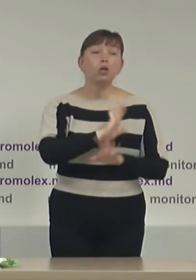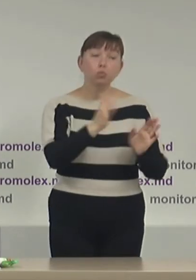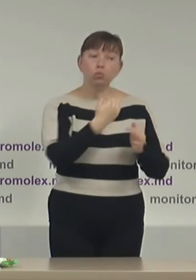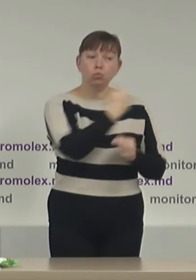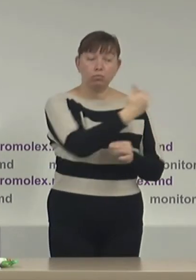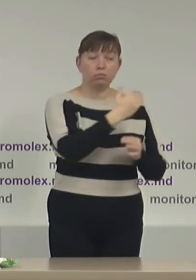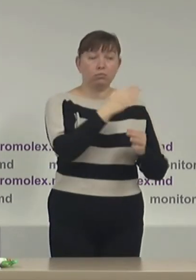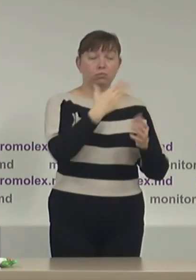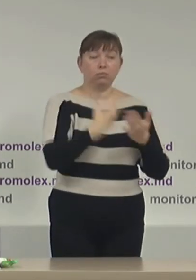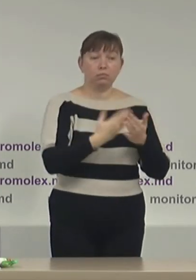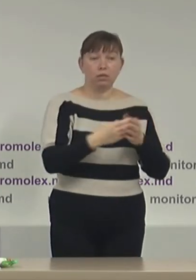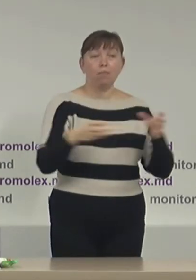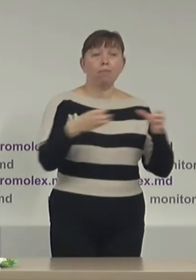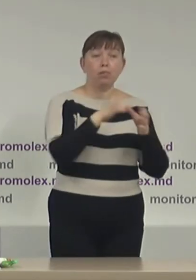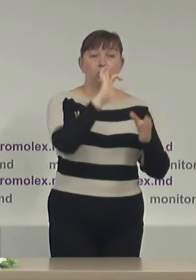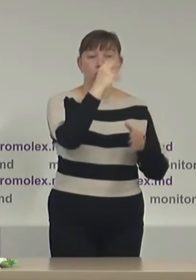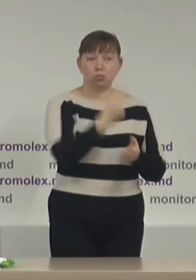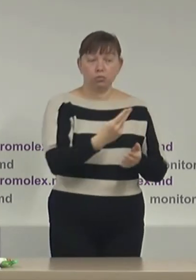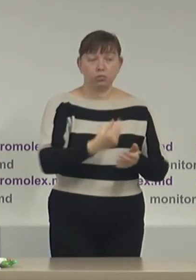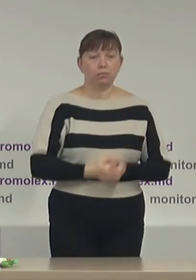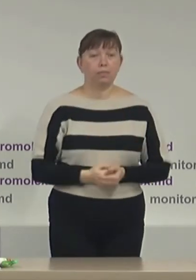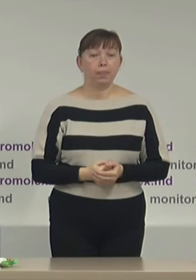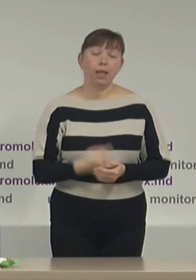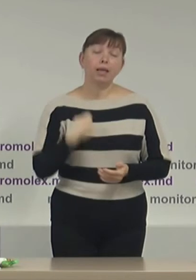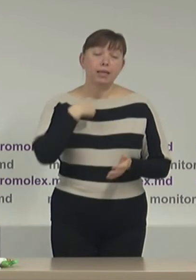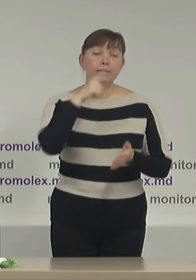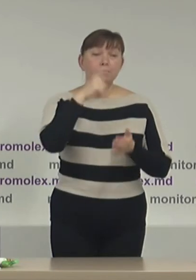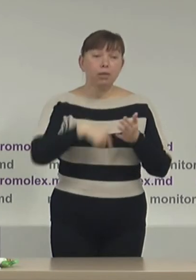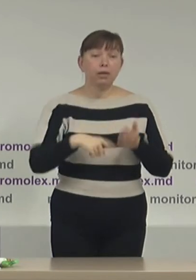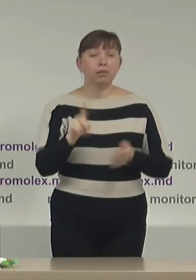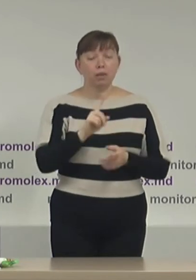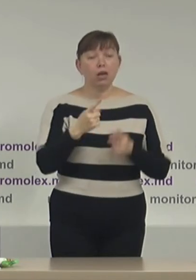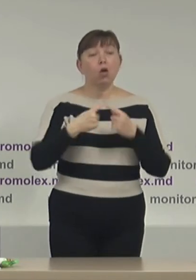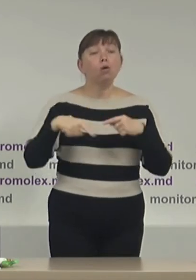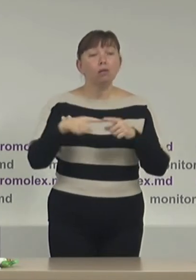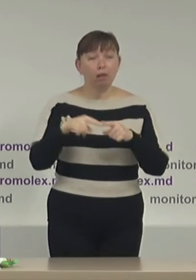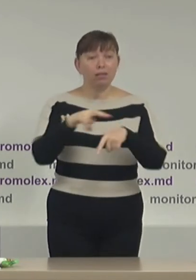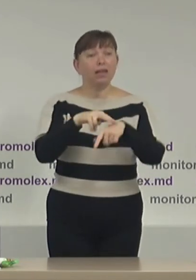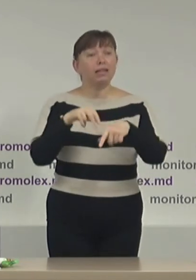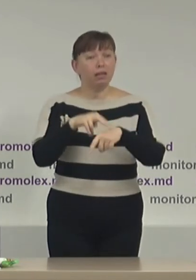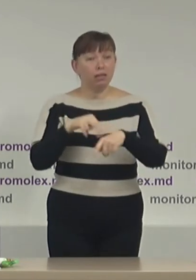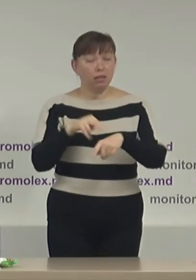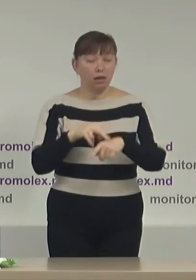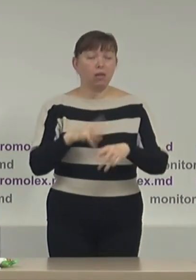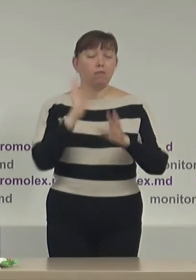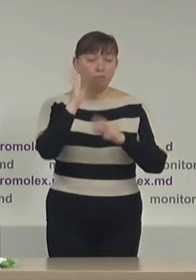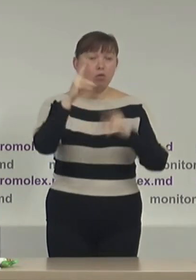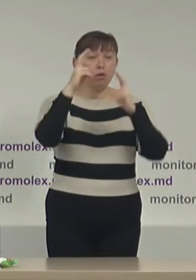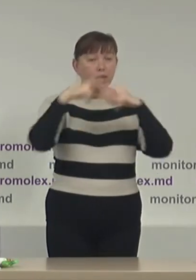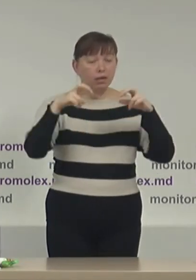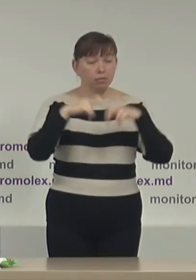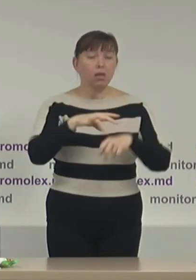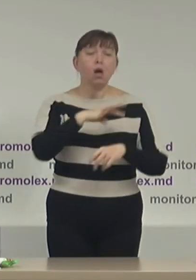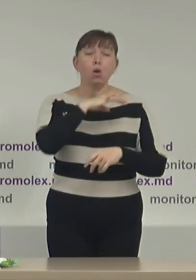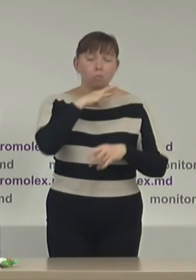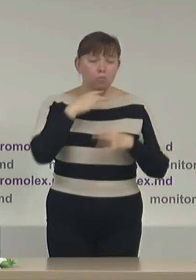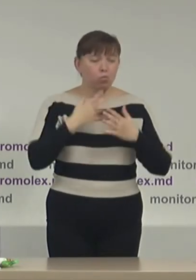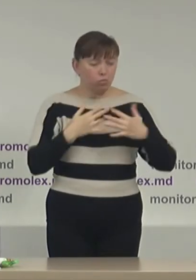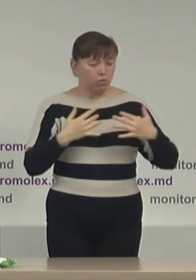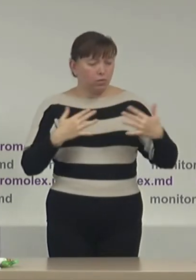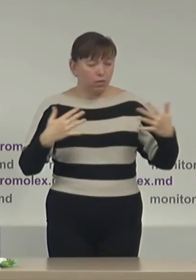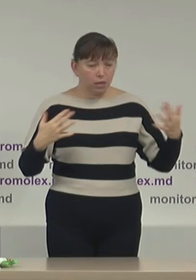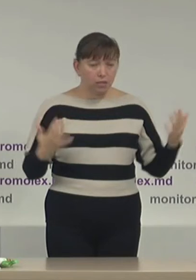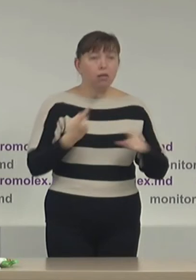of the printing house, not the data of the service provider. We hope that law enforcement authorities